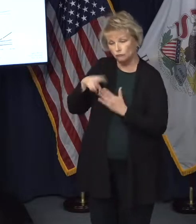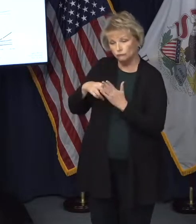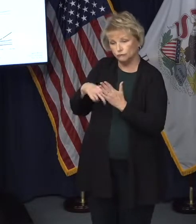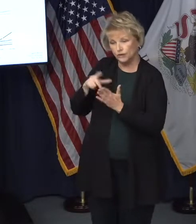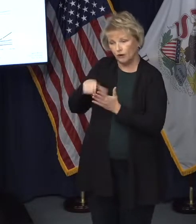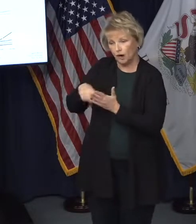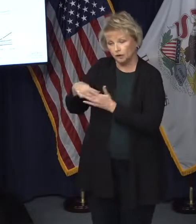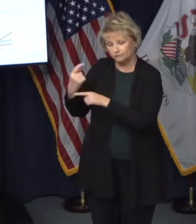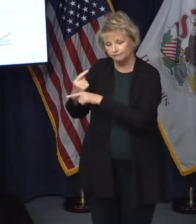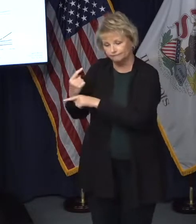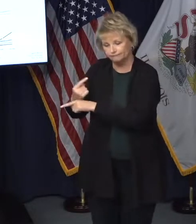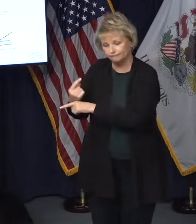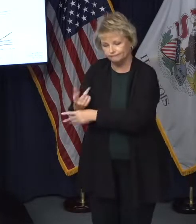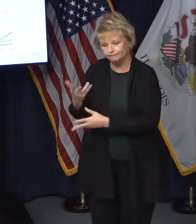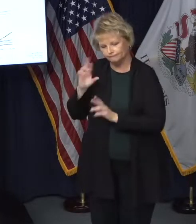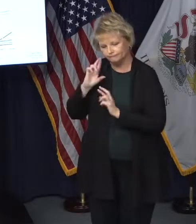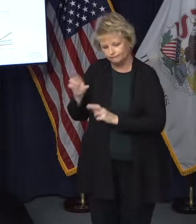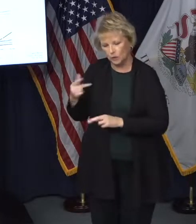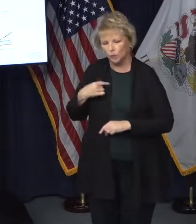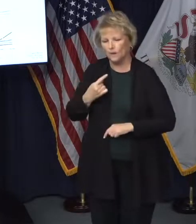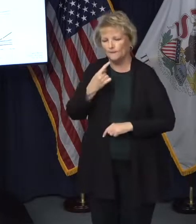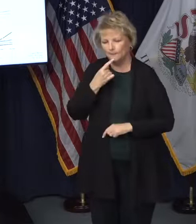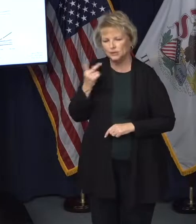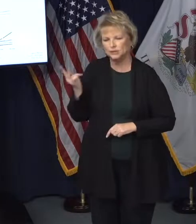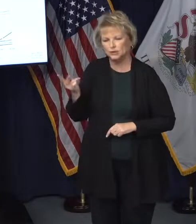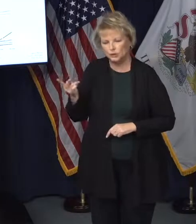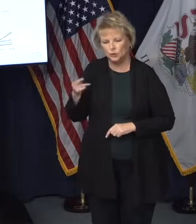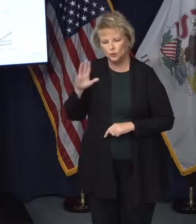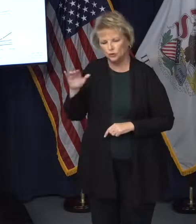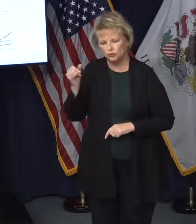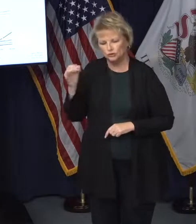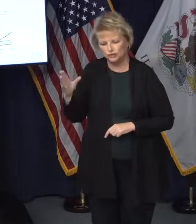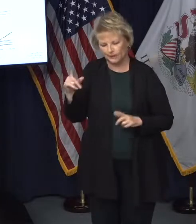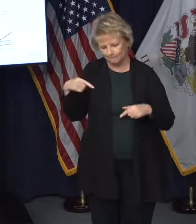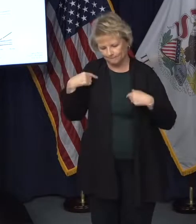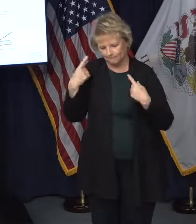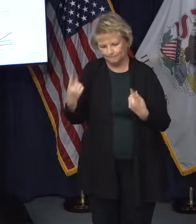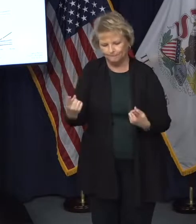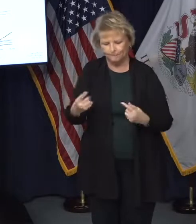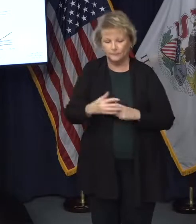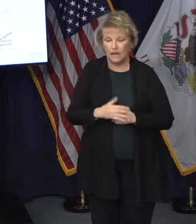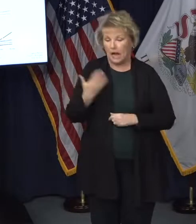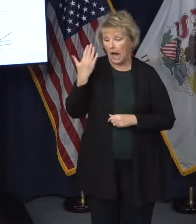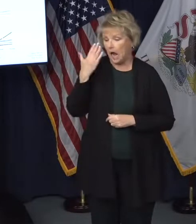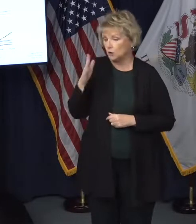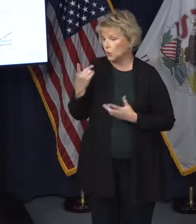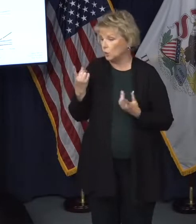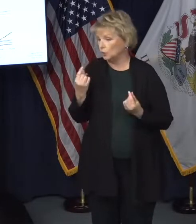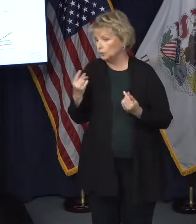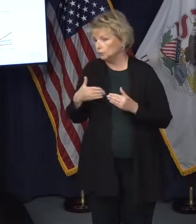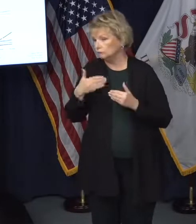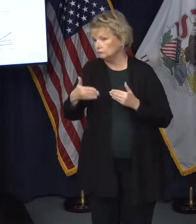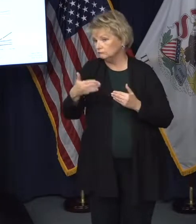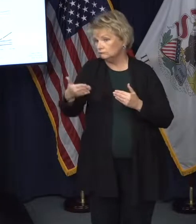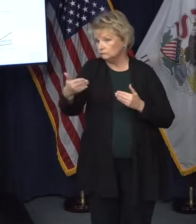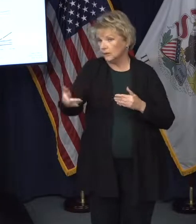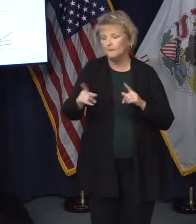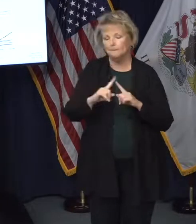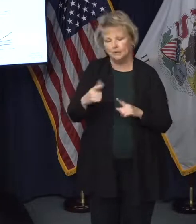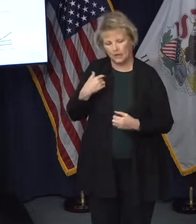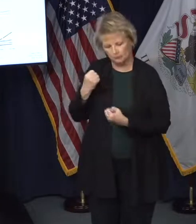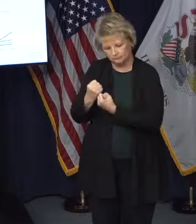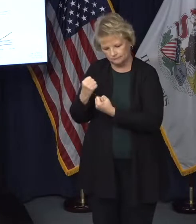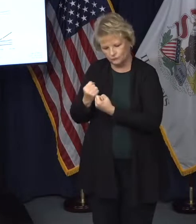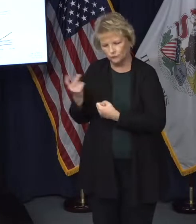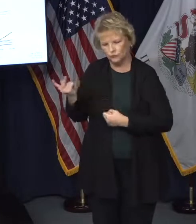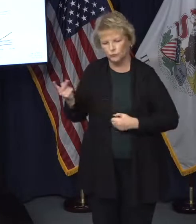basis. So we'll miss you doing the job that you had been doing. Don't know what your next plans are, but we're all rooting for